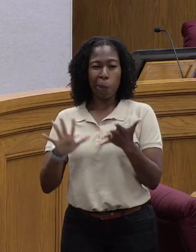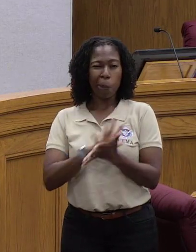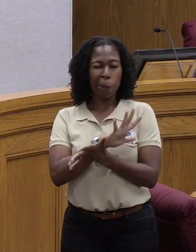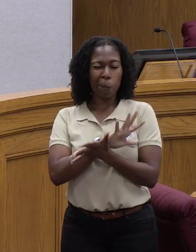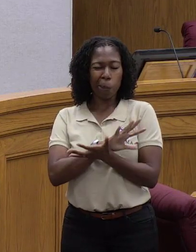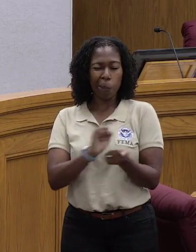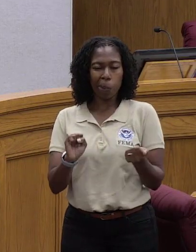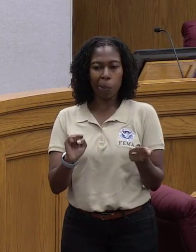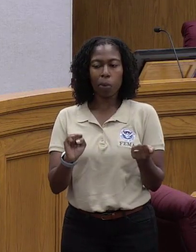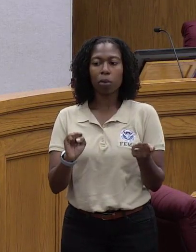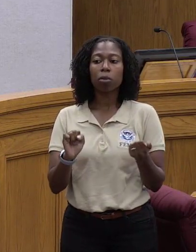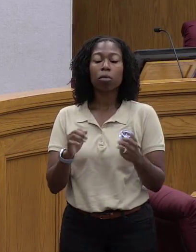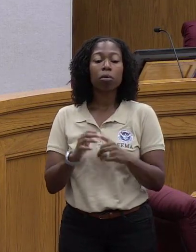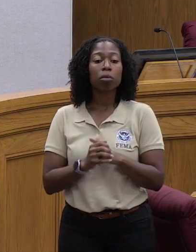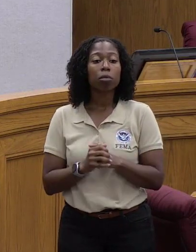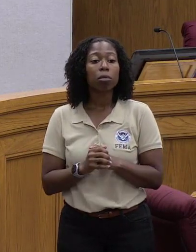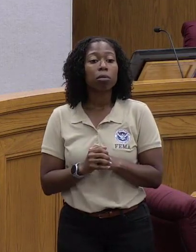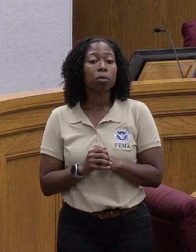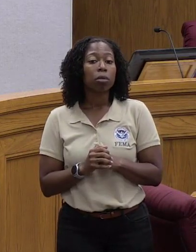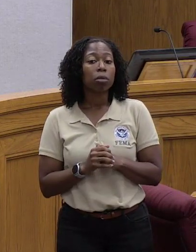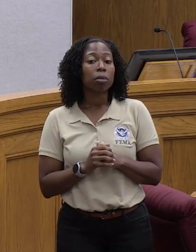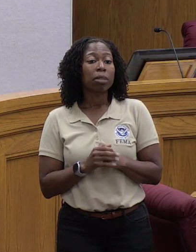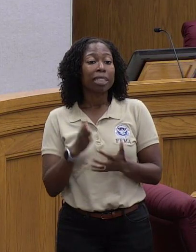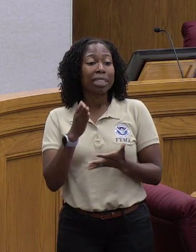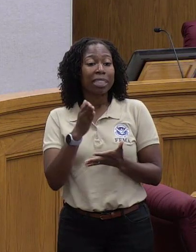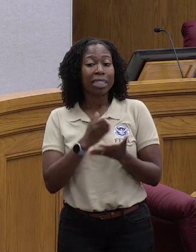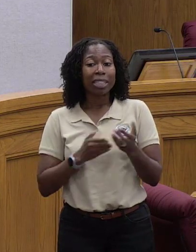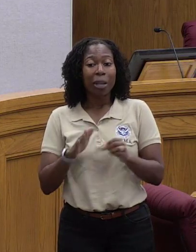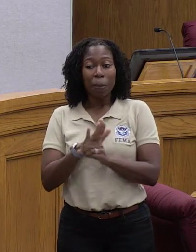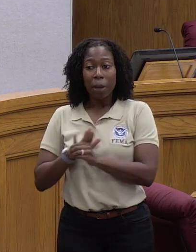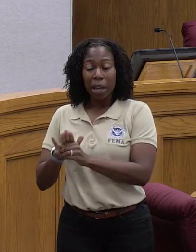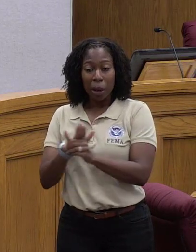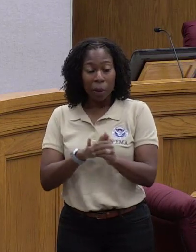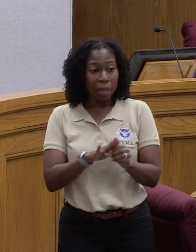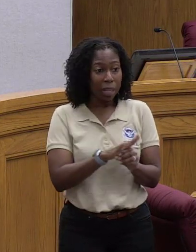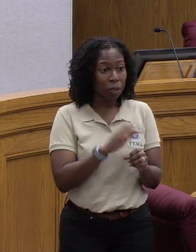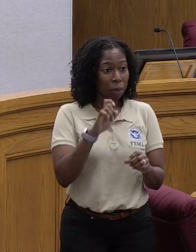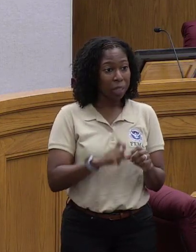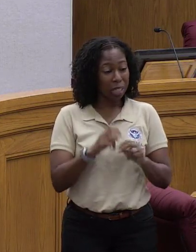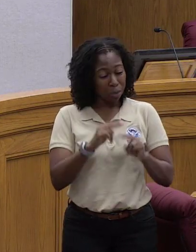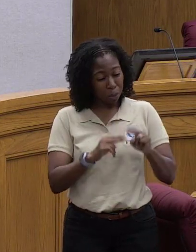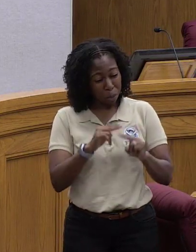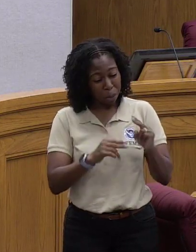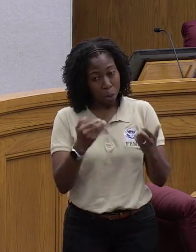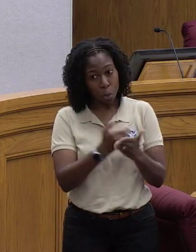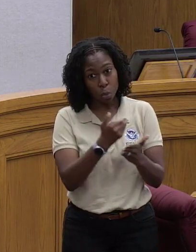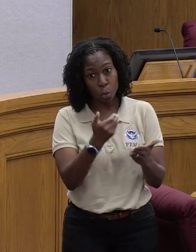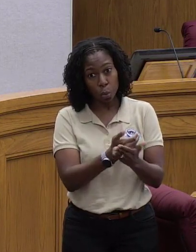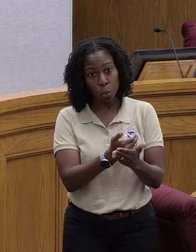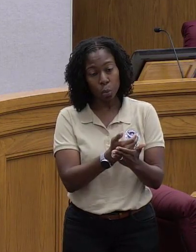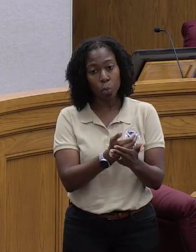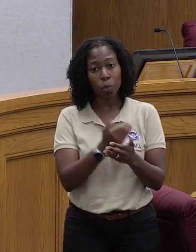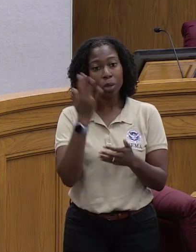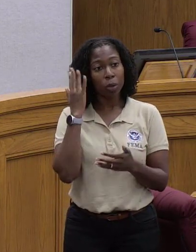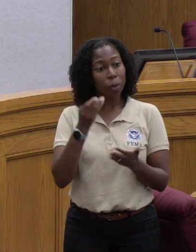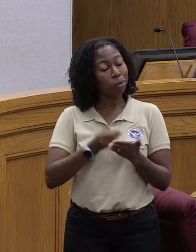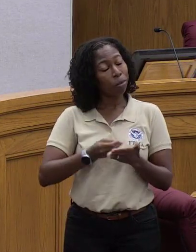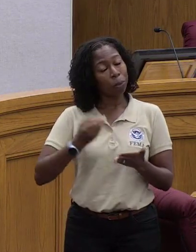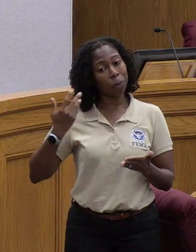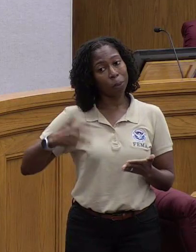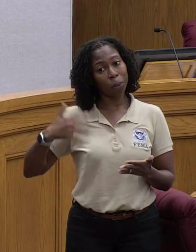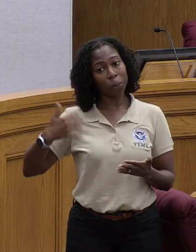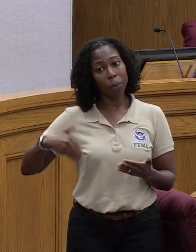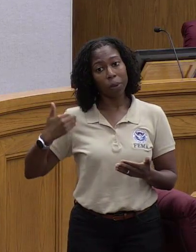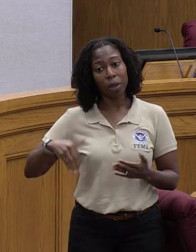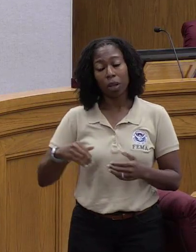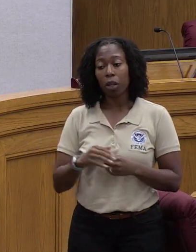many cases, we need to entirely reconstruct our infrastructure at a tremendous cost. So by the end of